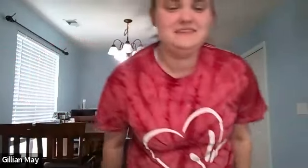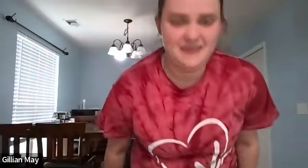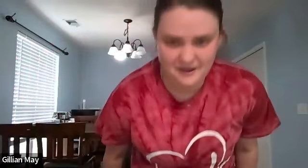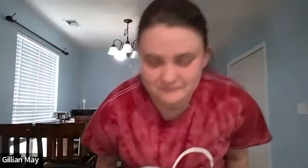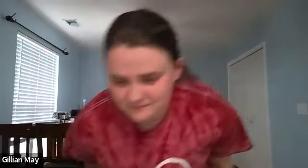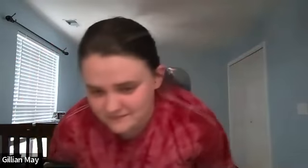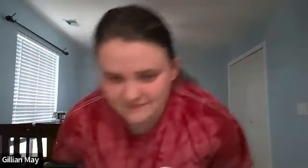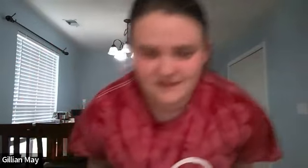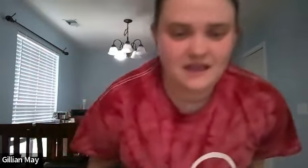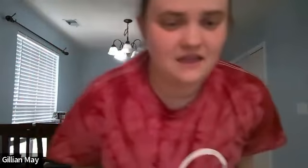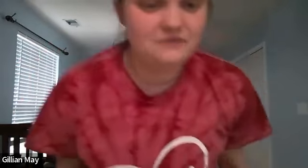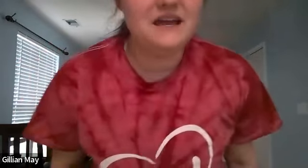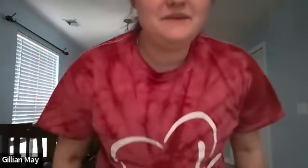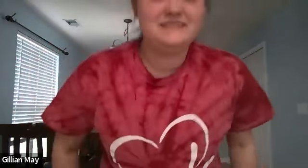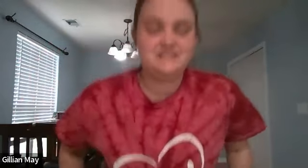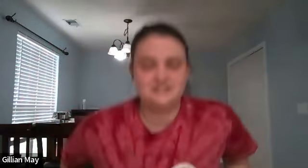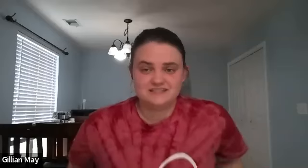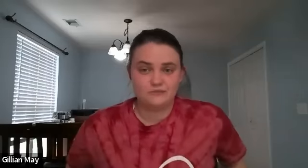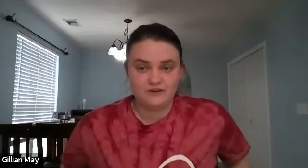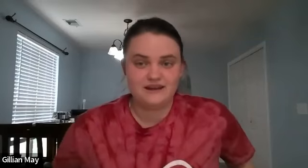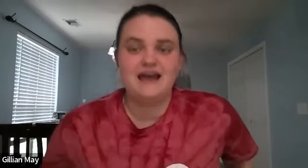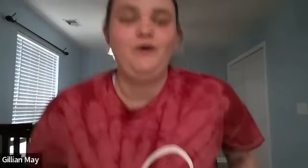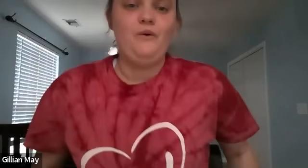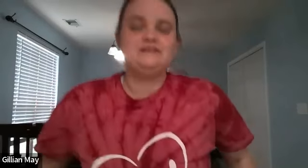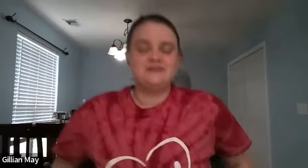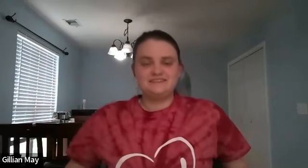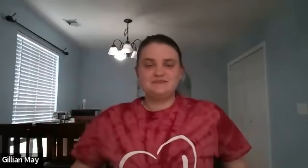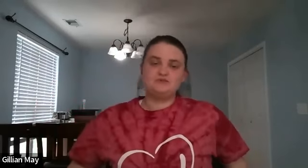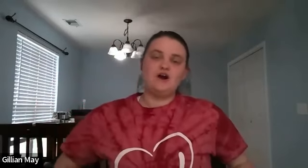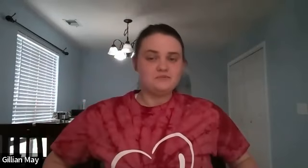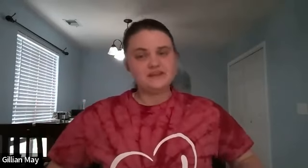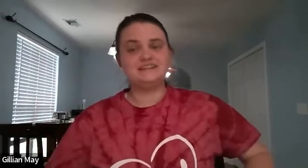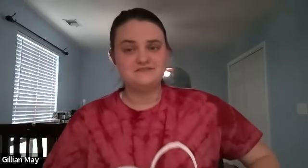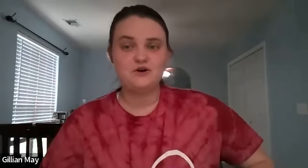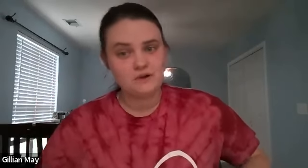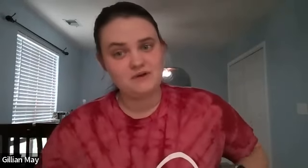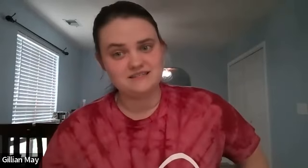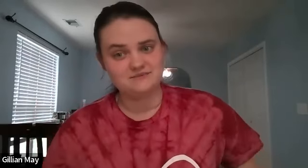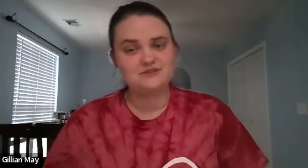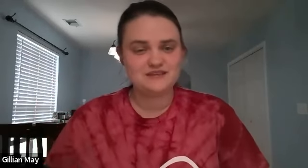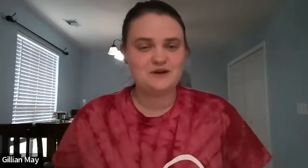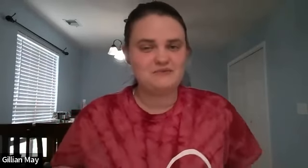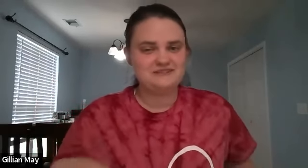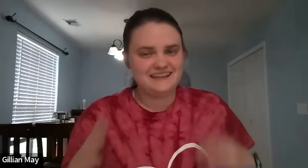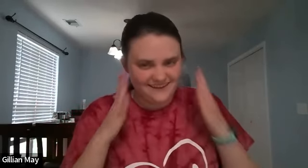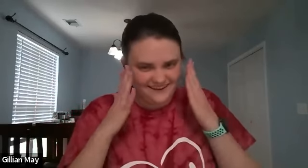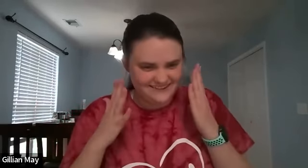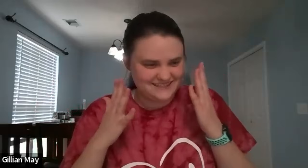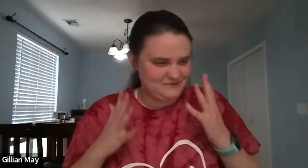Yeah. Every time I teach this one, I always make it the most complicated, difficult way possible. So that's why I'm always like, that's like my